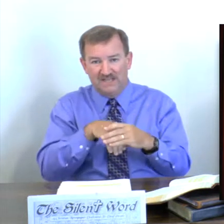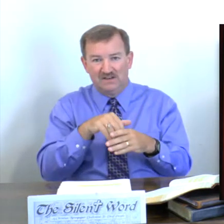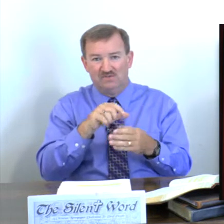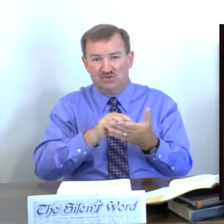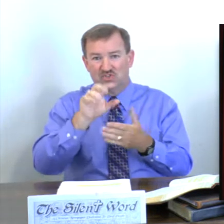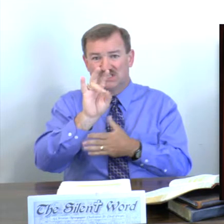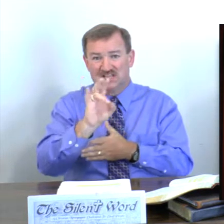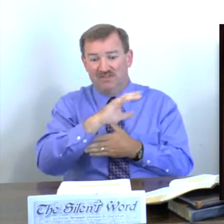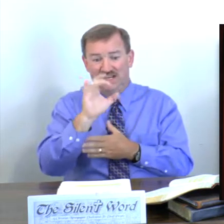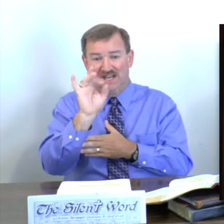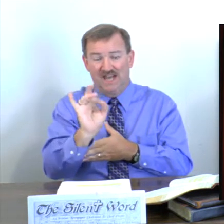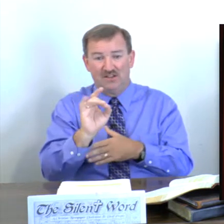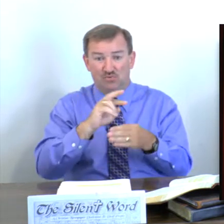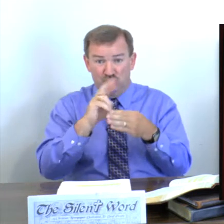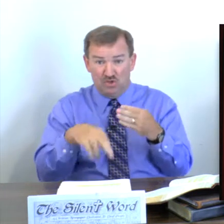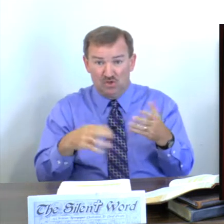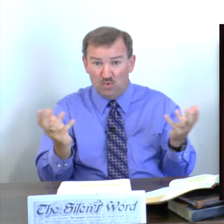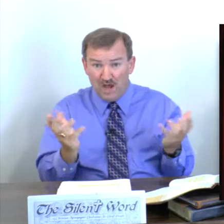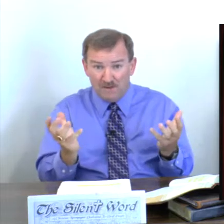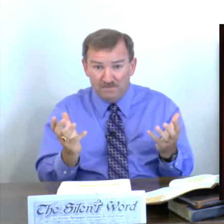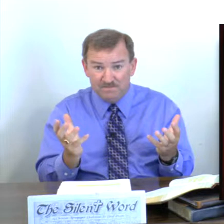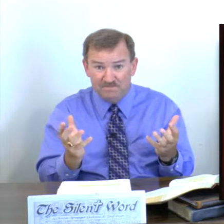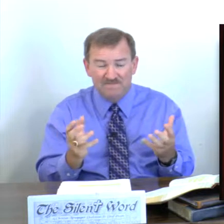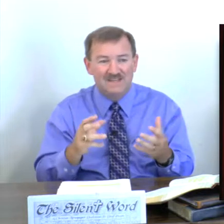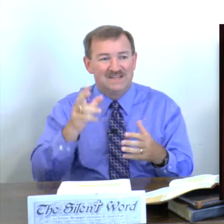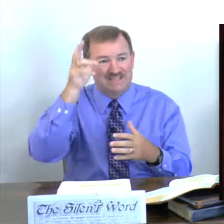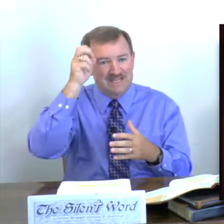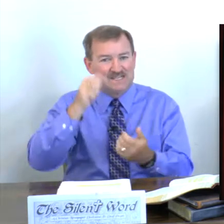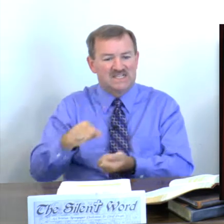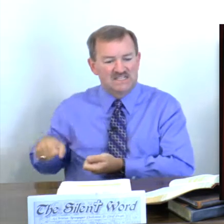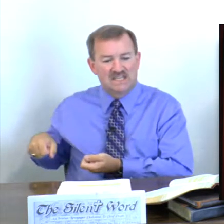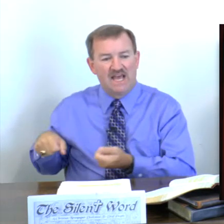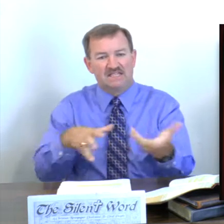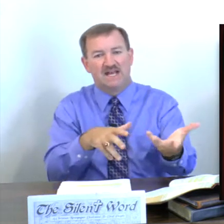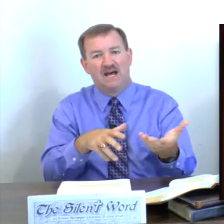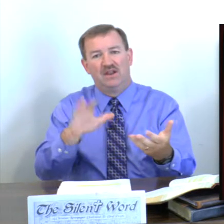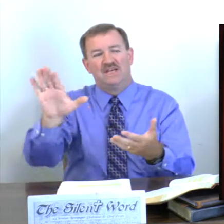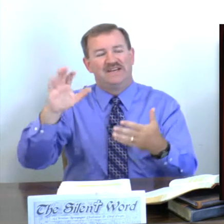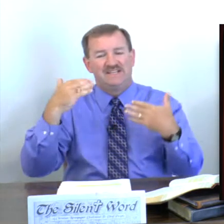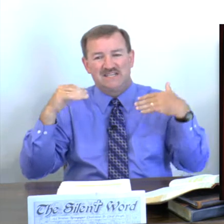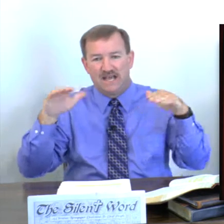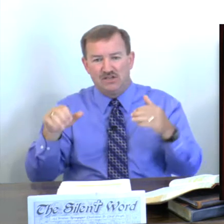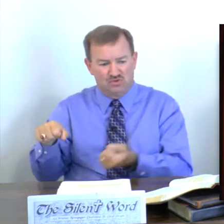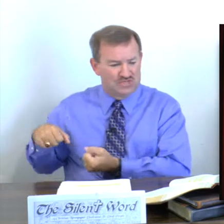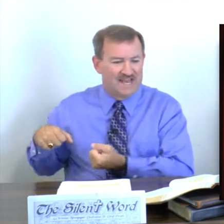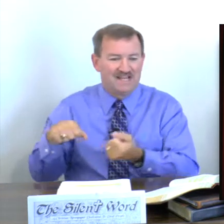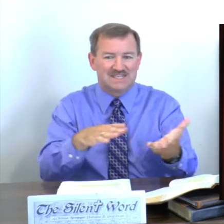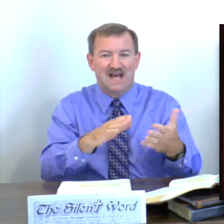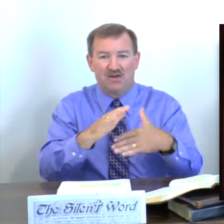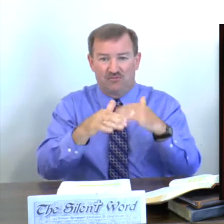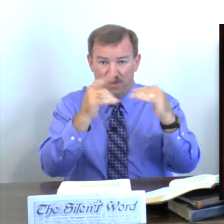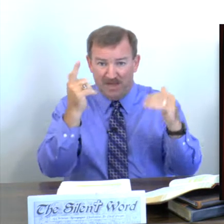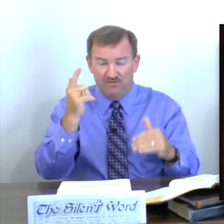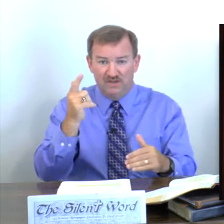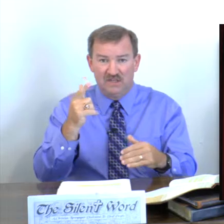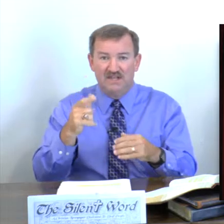in verses 7 and 8, the result, what? Satan is cast out. His angels cast out from heaven.